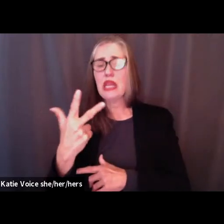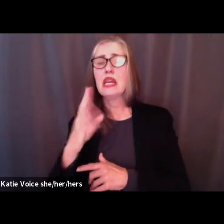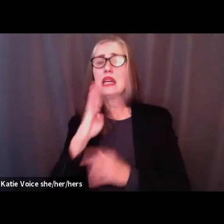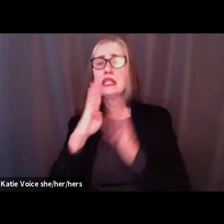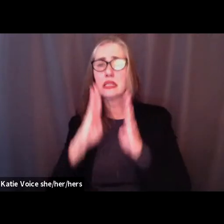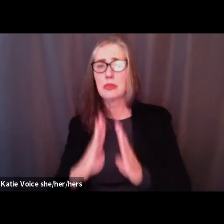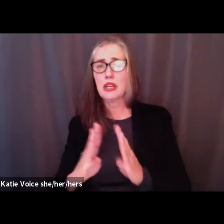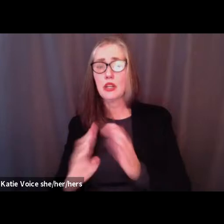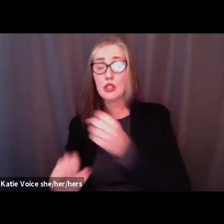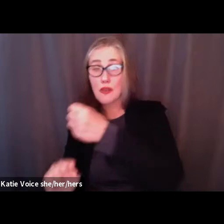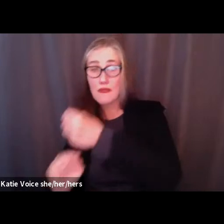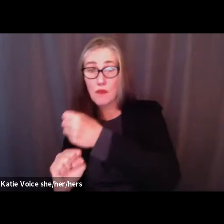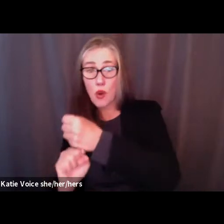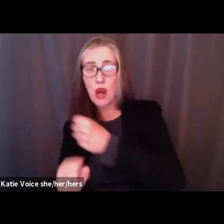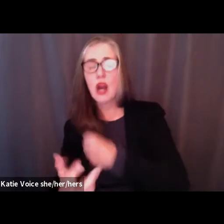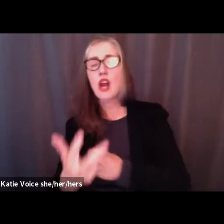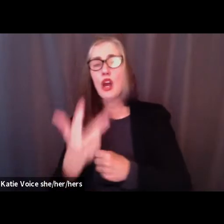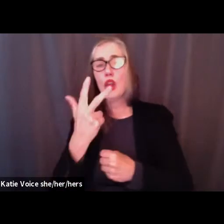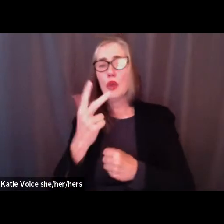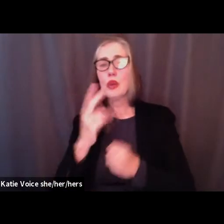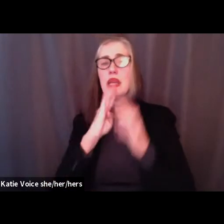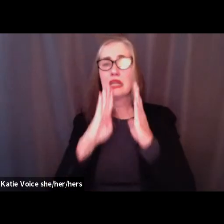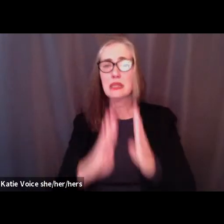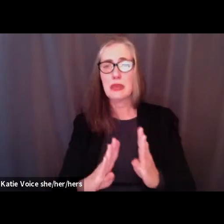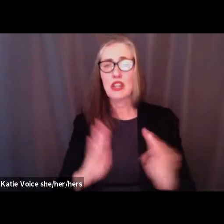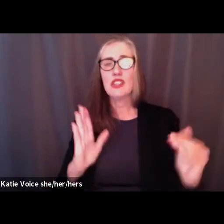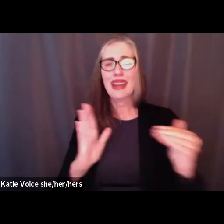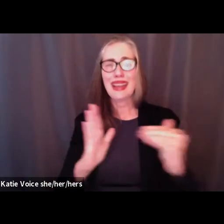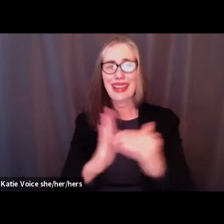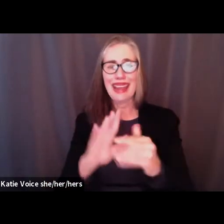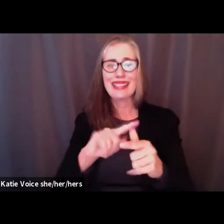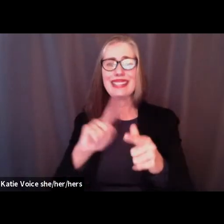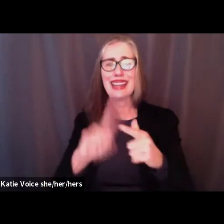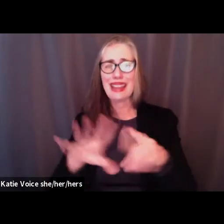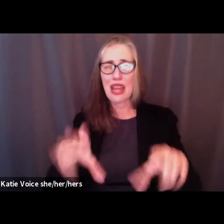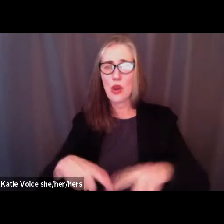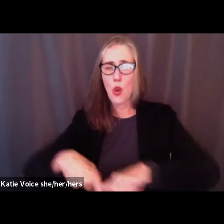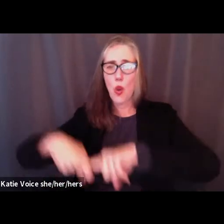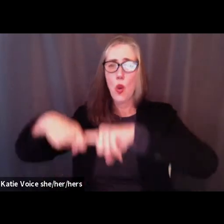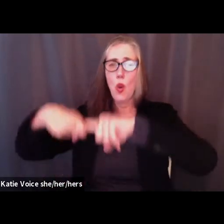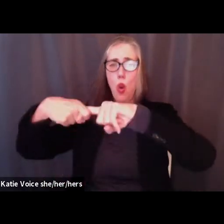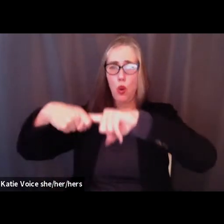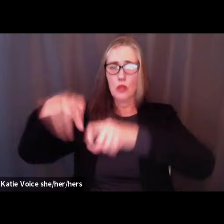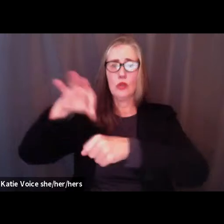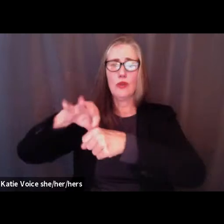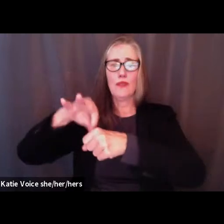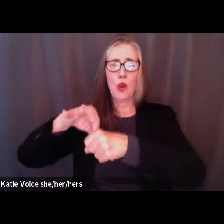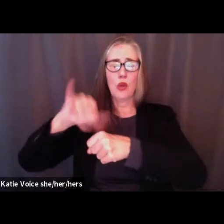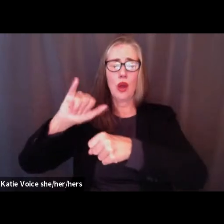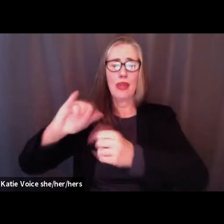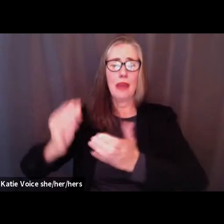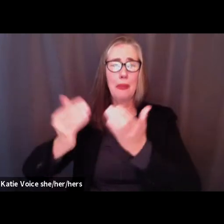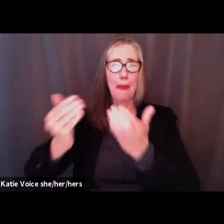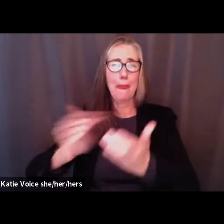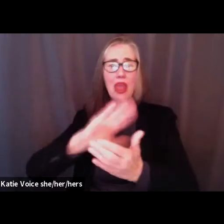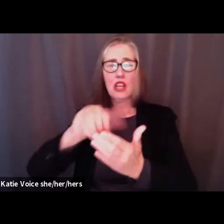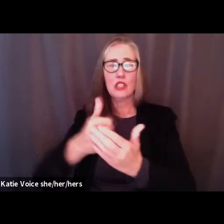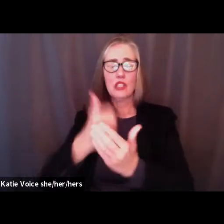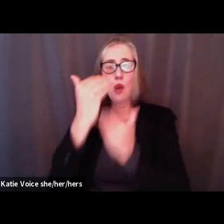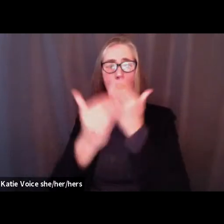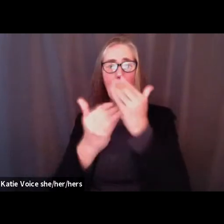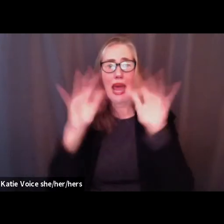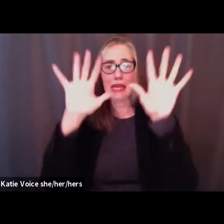take up the motion. Okay. So please clear all hands, and